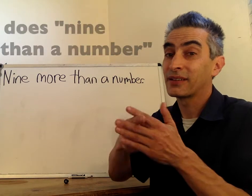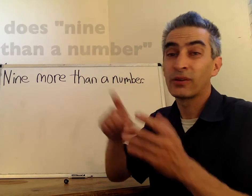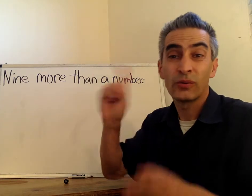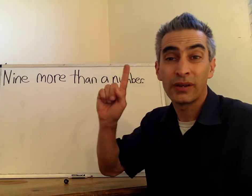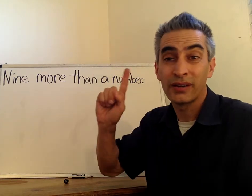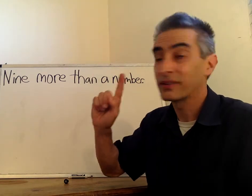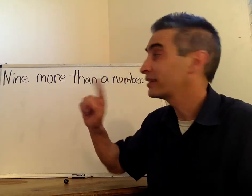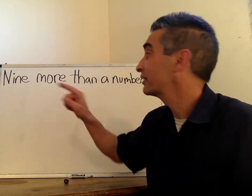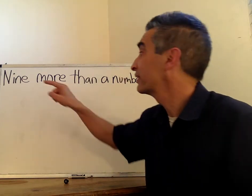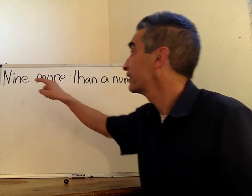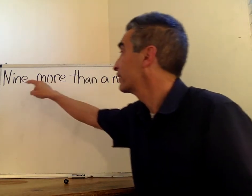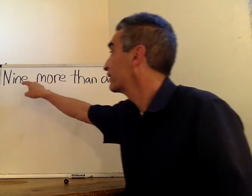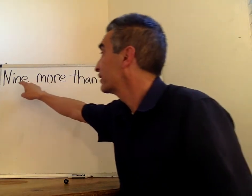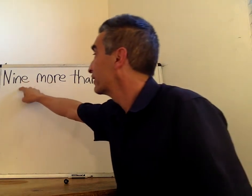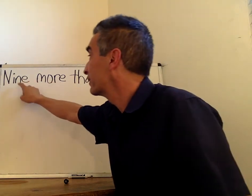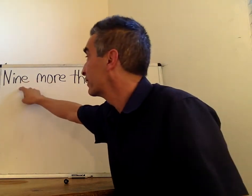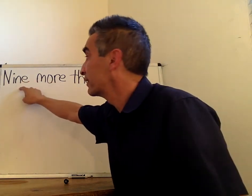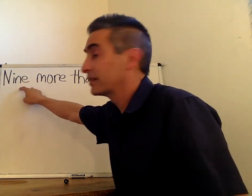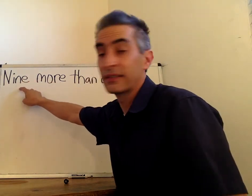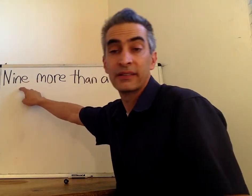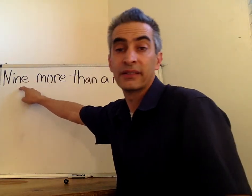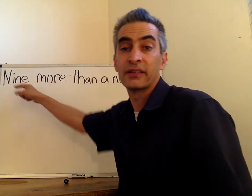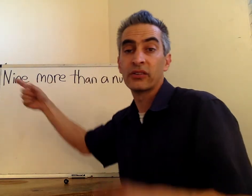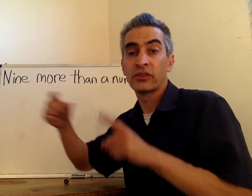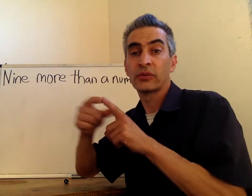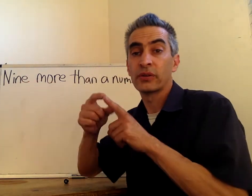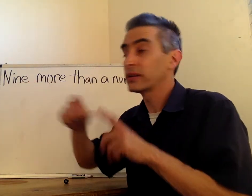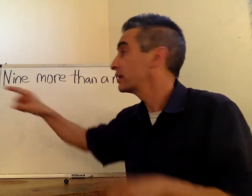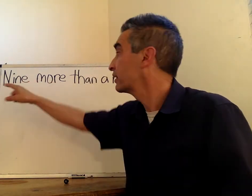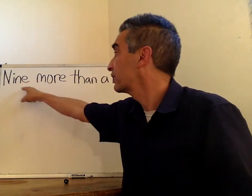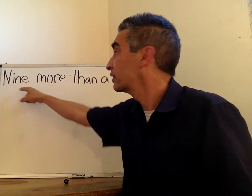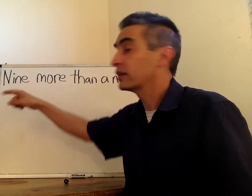Again, we're going to start right here. This word.